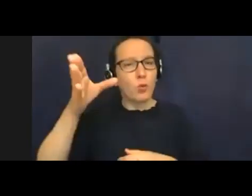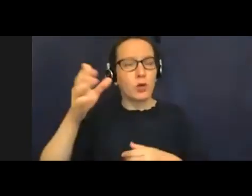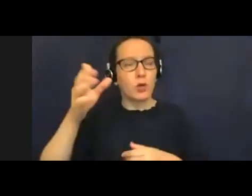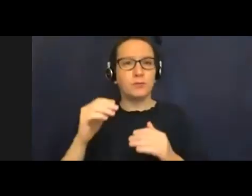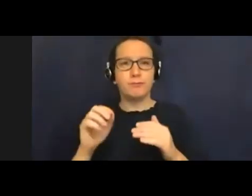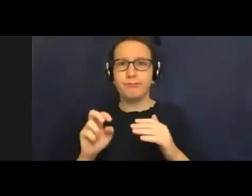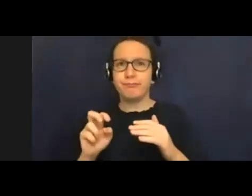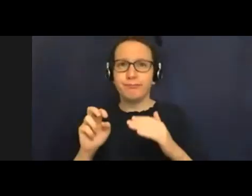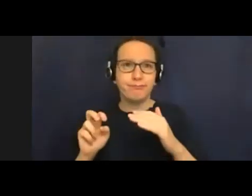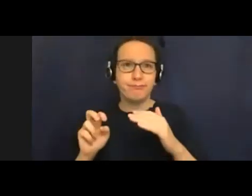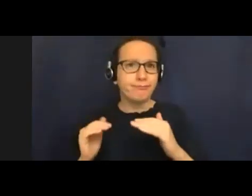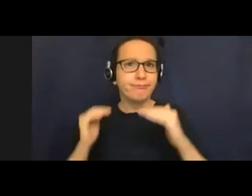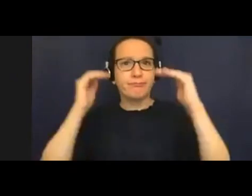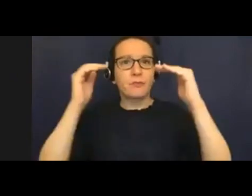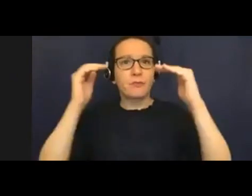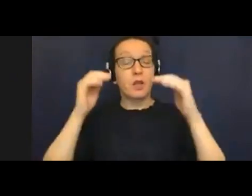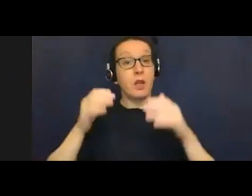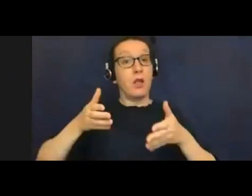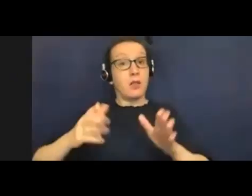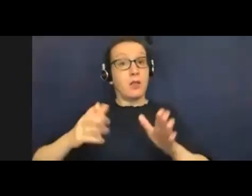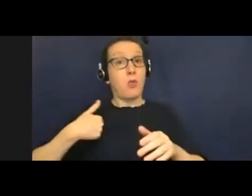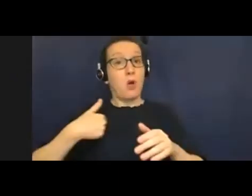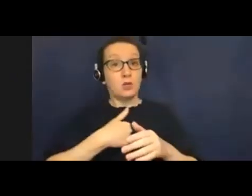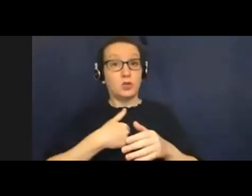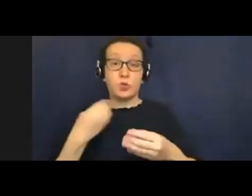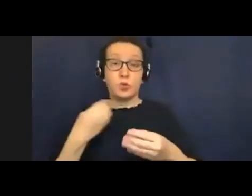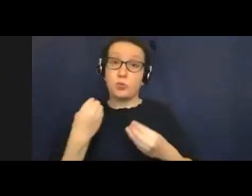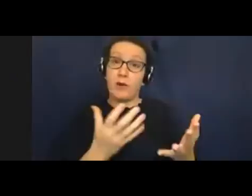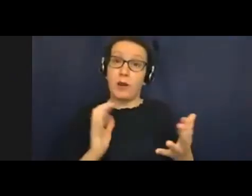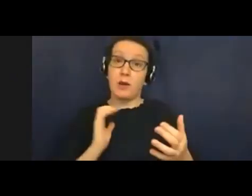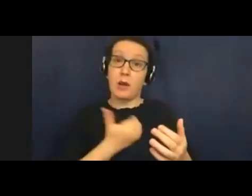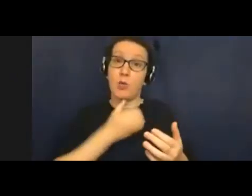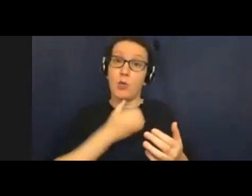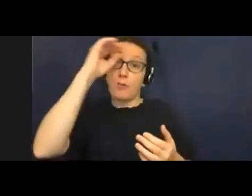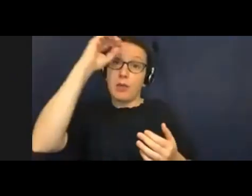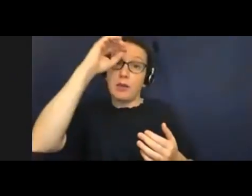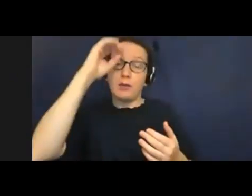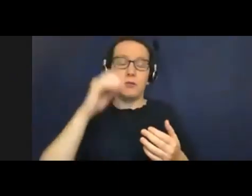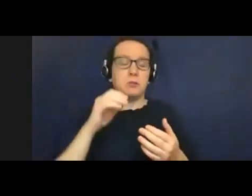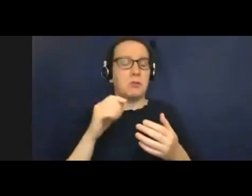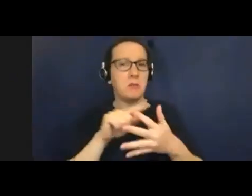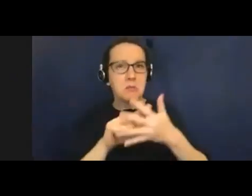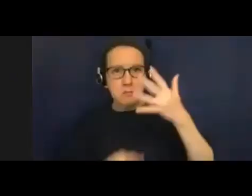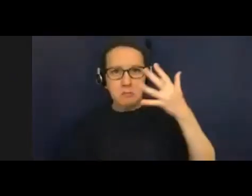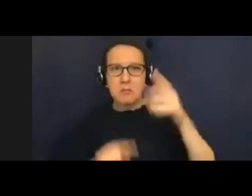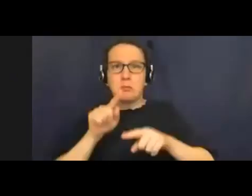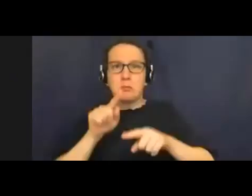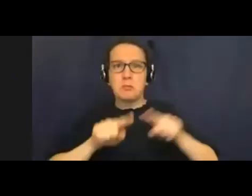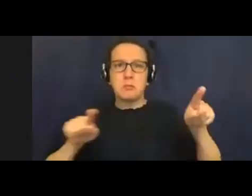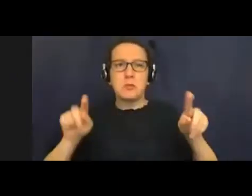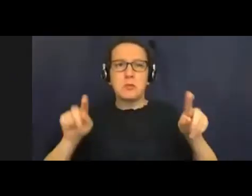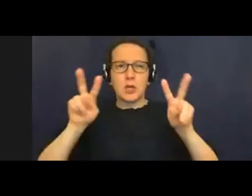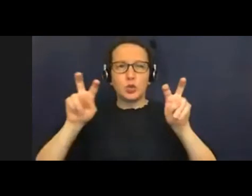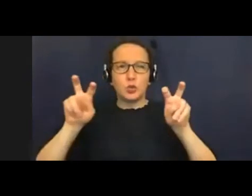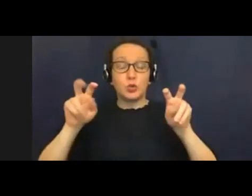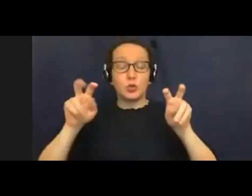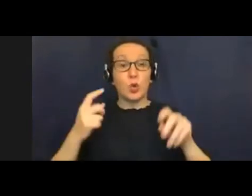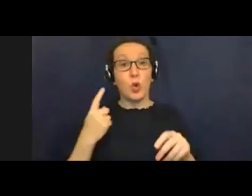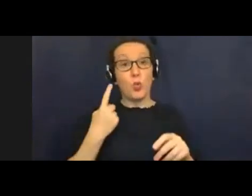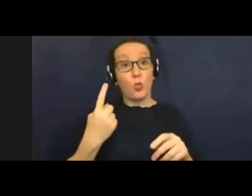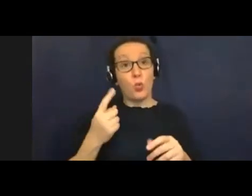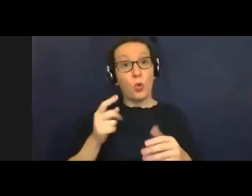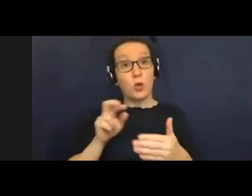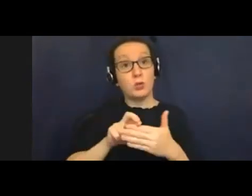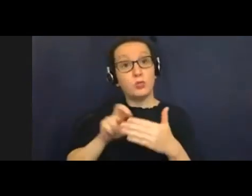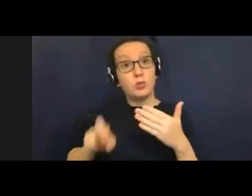our opinion and expertise over many issues. One of the results of our joint